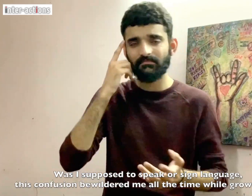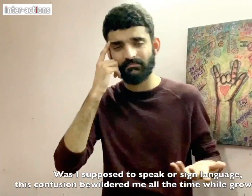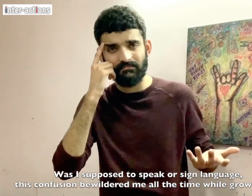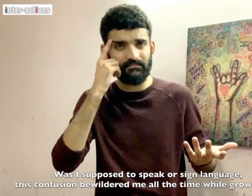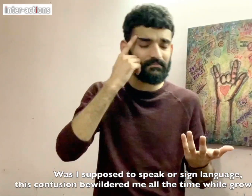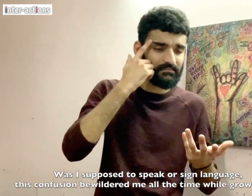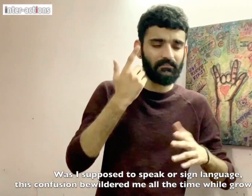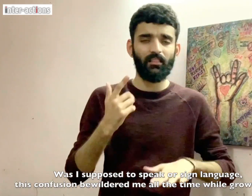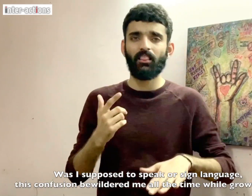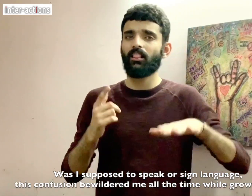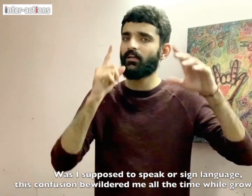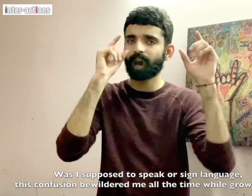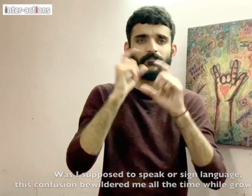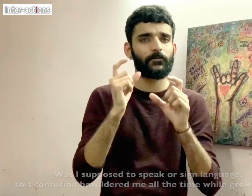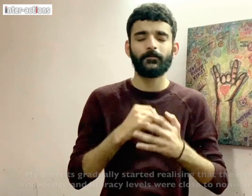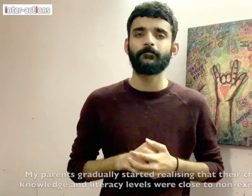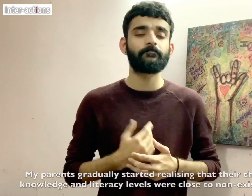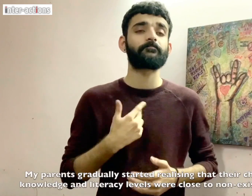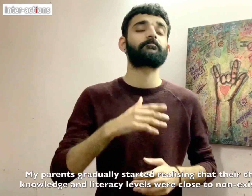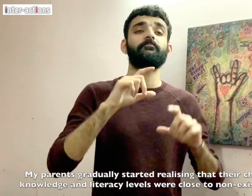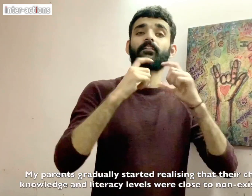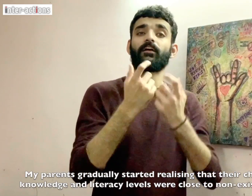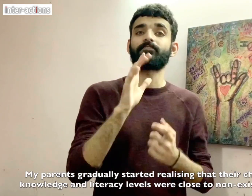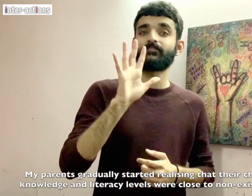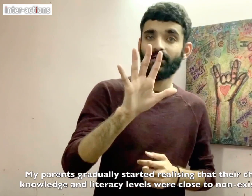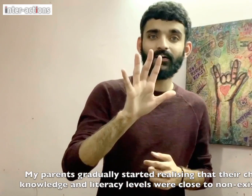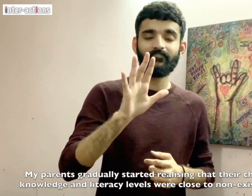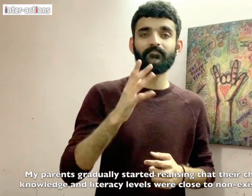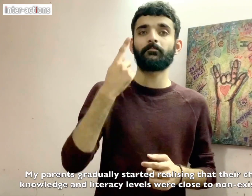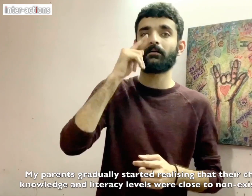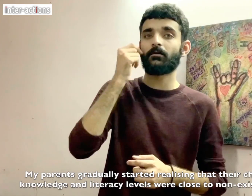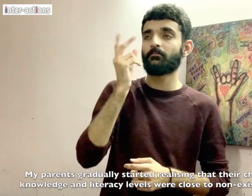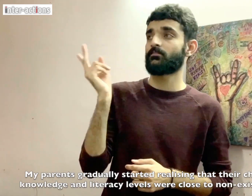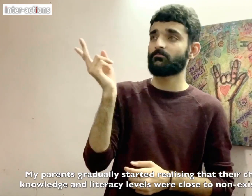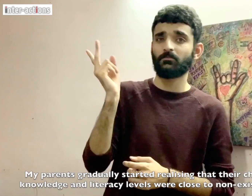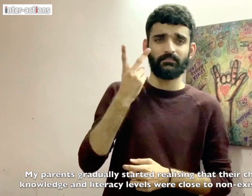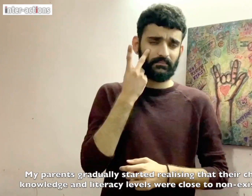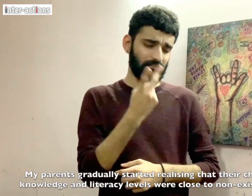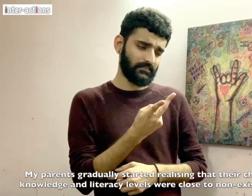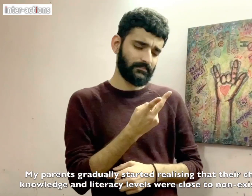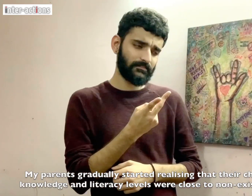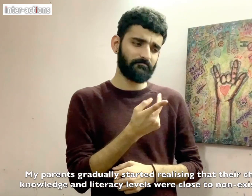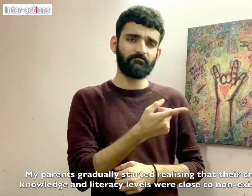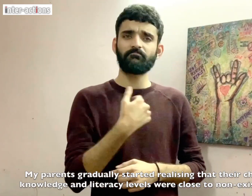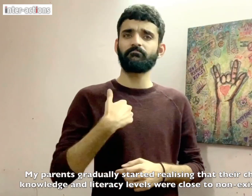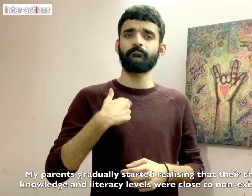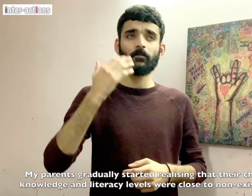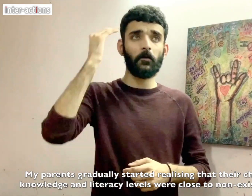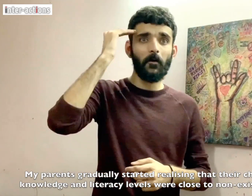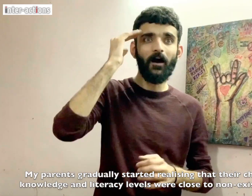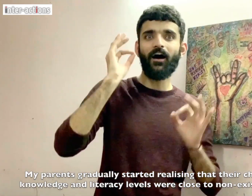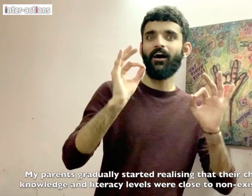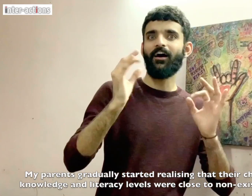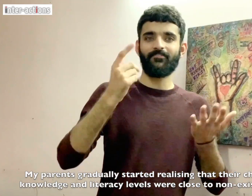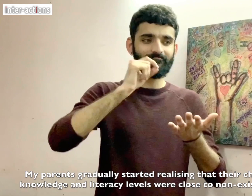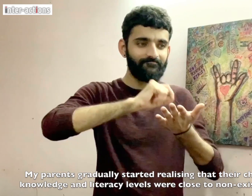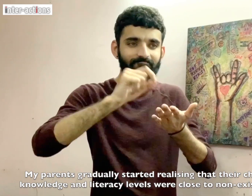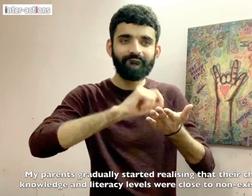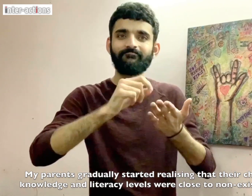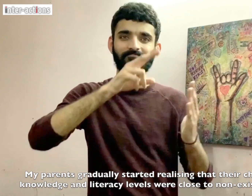This confusion bewildered me all the time while growing up. My parents gradually started realizing their child's knowledge and